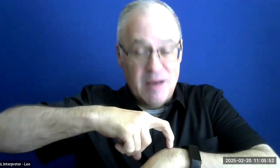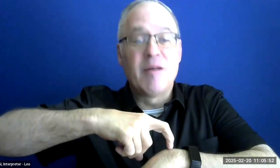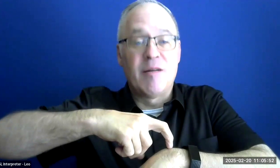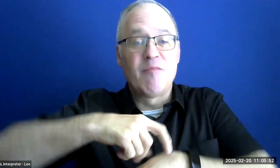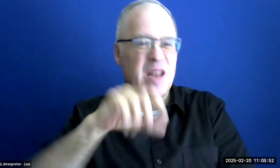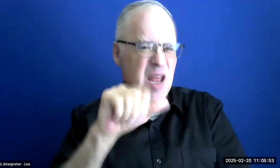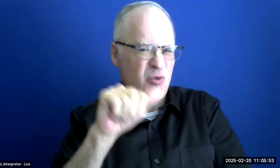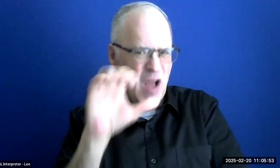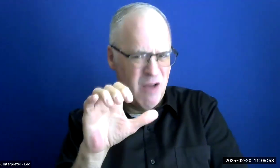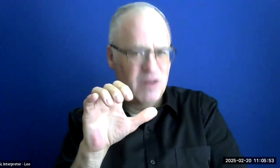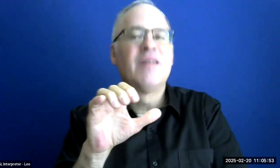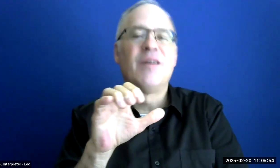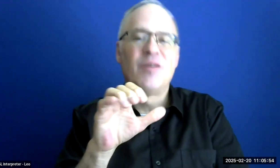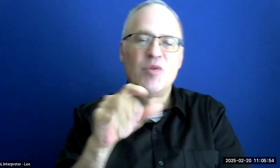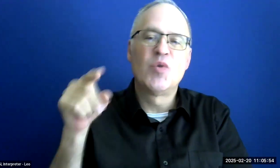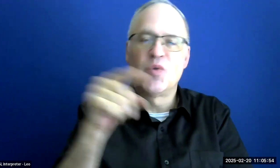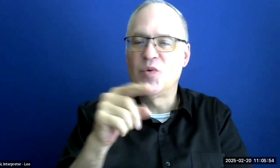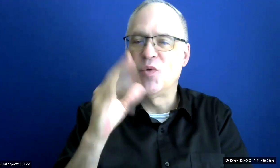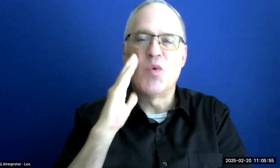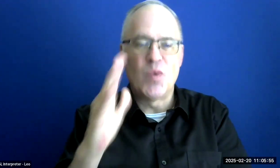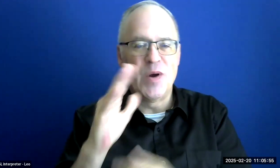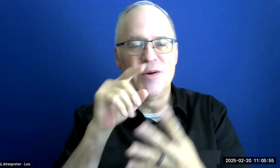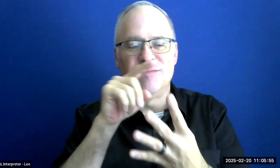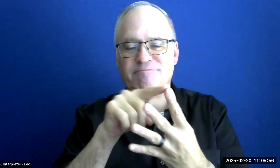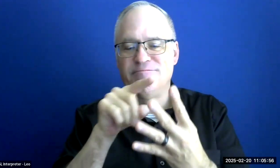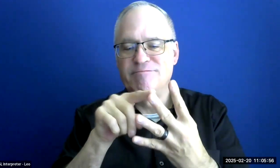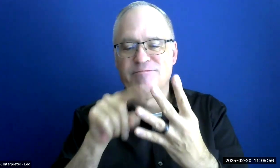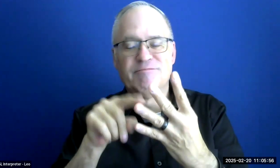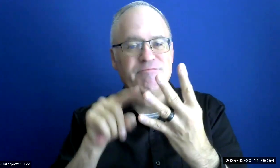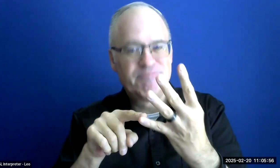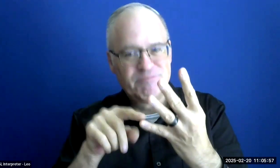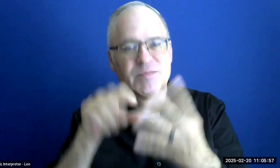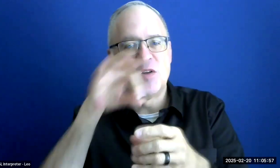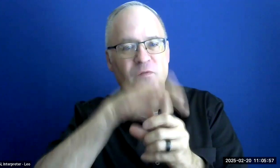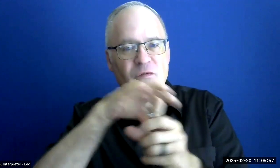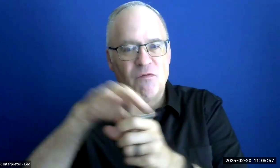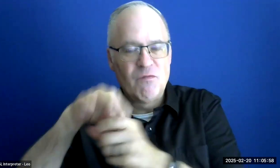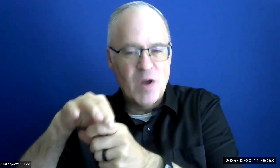vote on whether to ratify all of this same package of